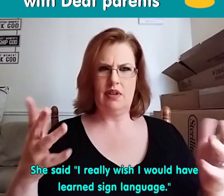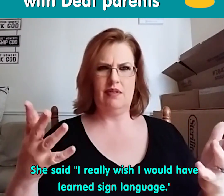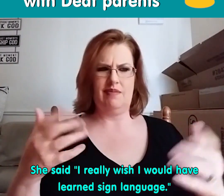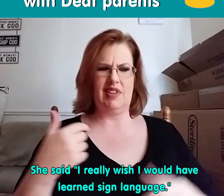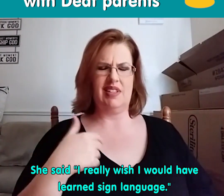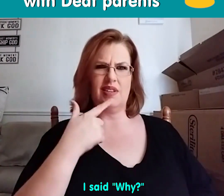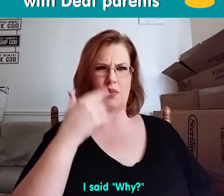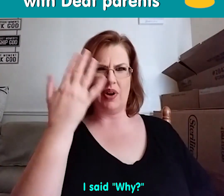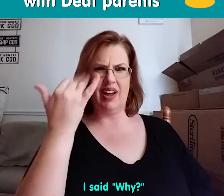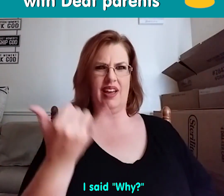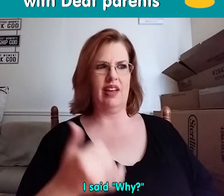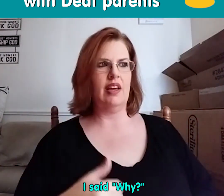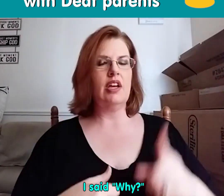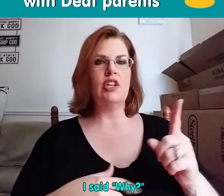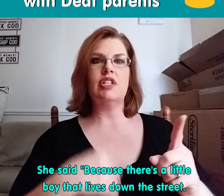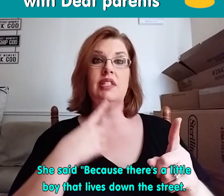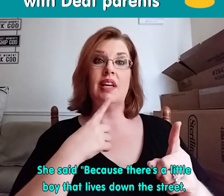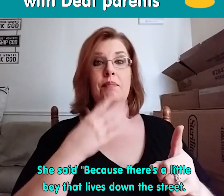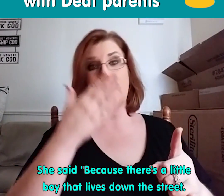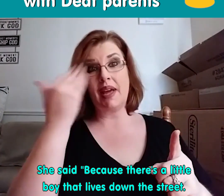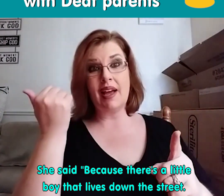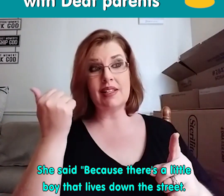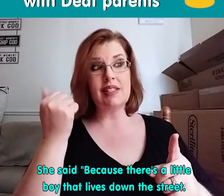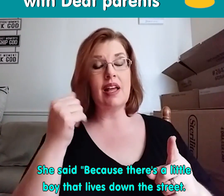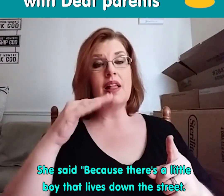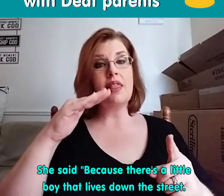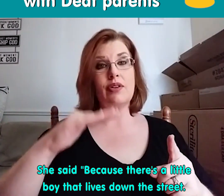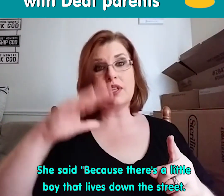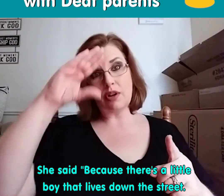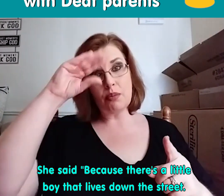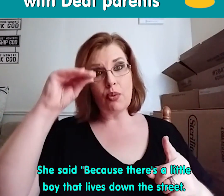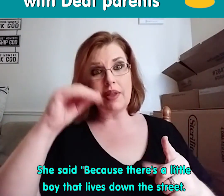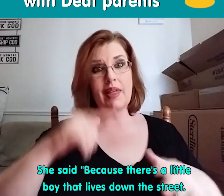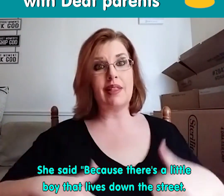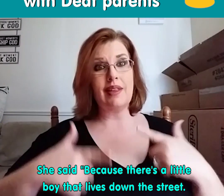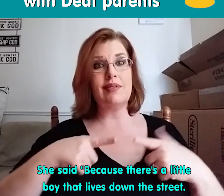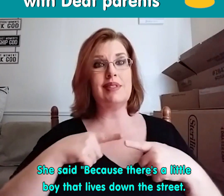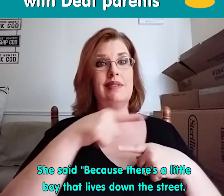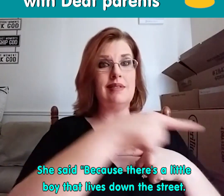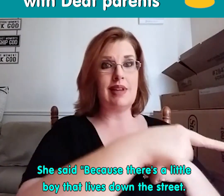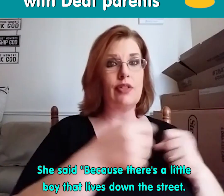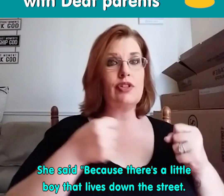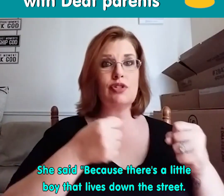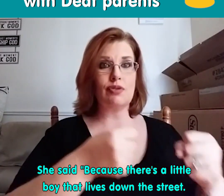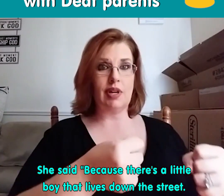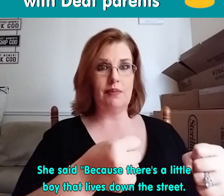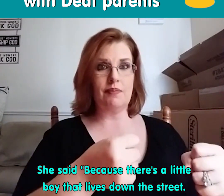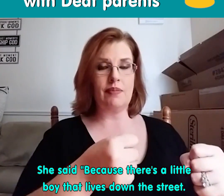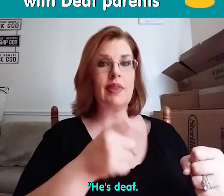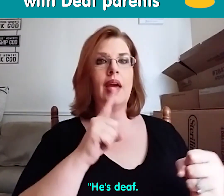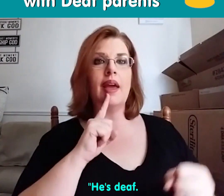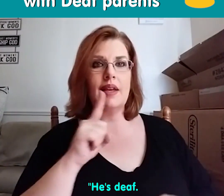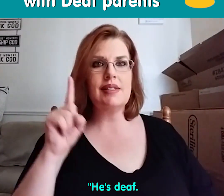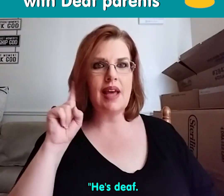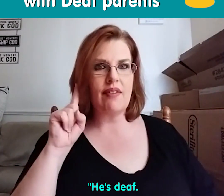I really was. My dad could have gotten another interpreter,